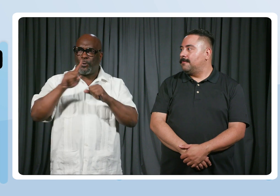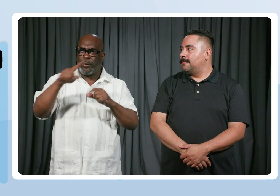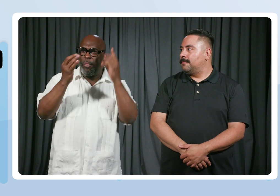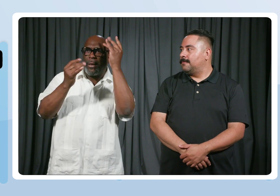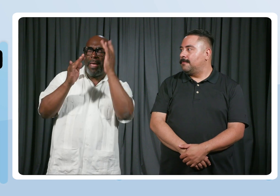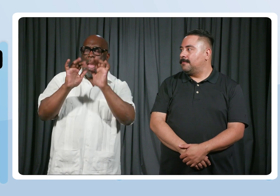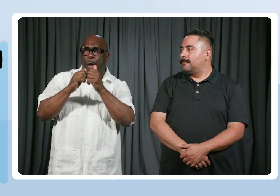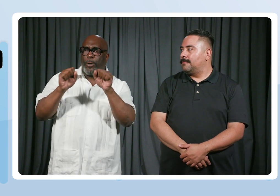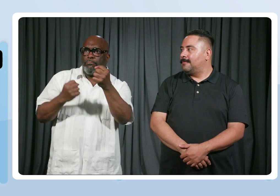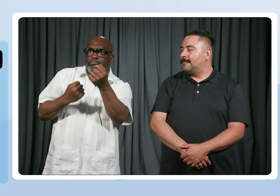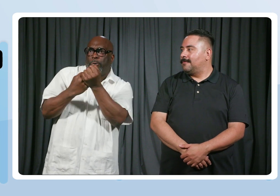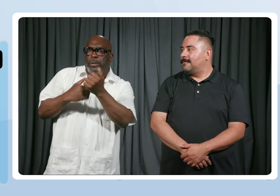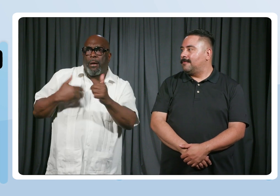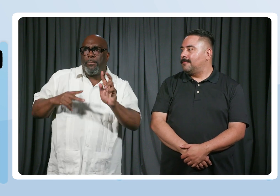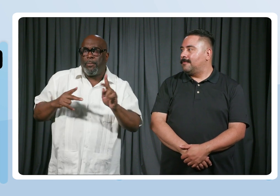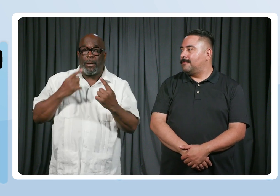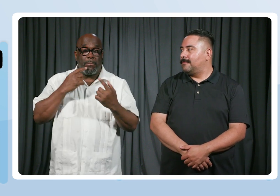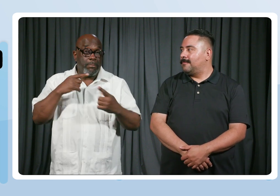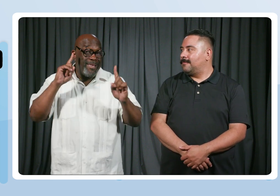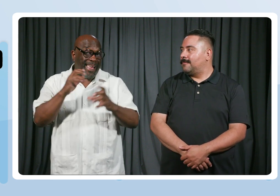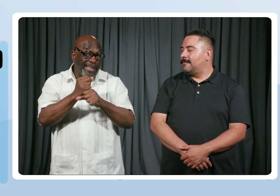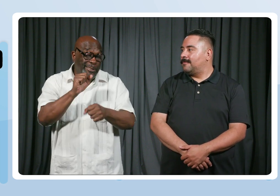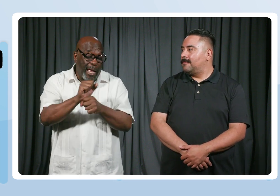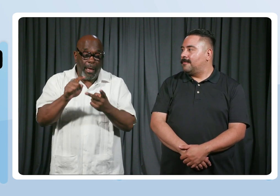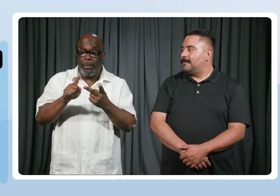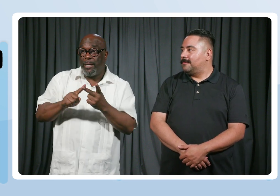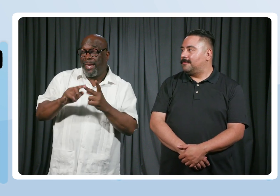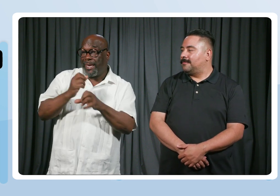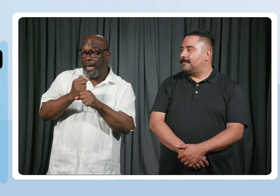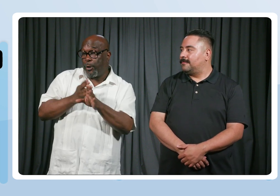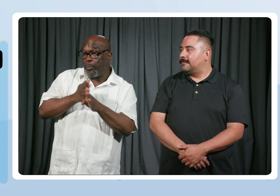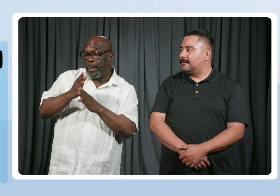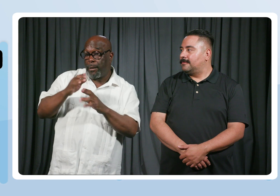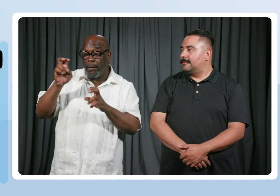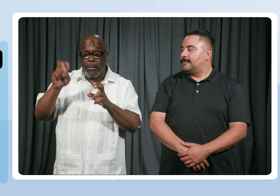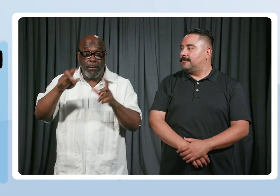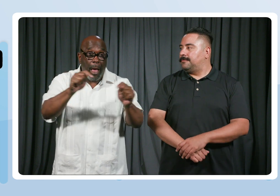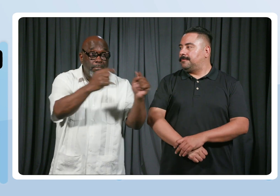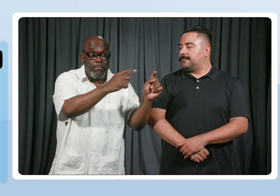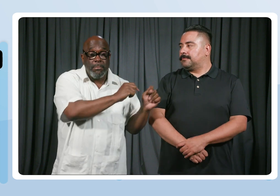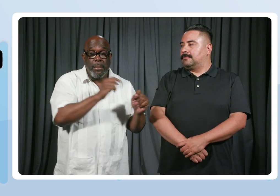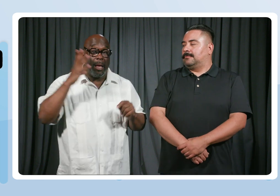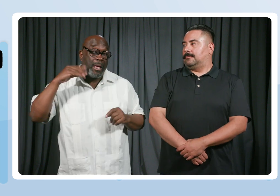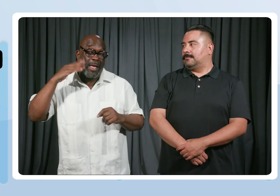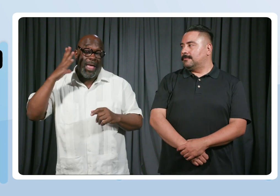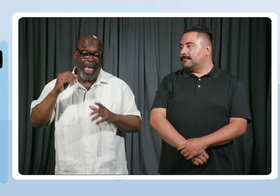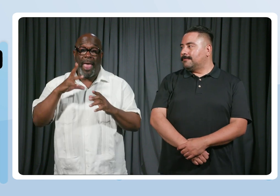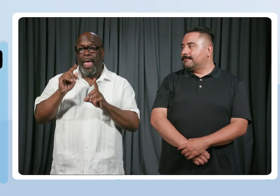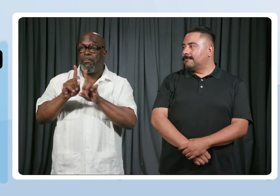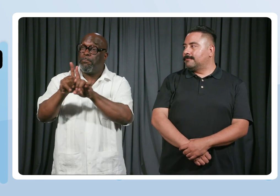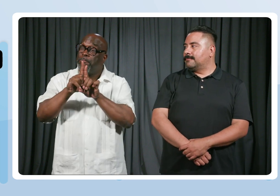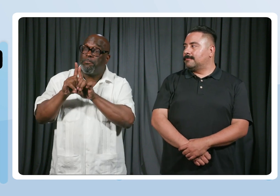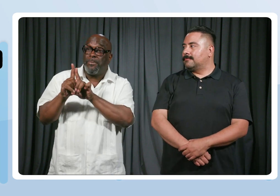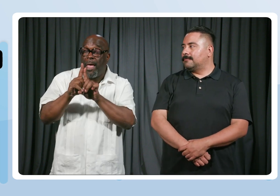to supporting young people, get jobs, get career exploration opportunities, and get connected to mentors and companies that